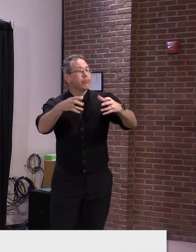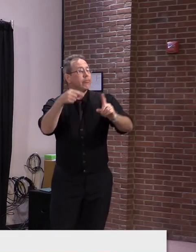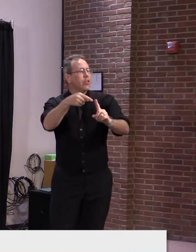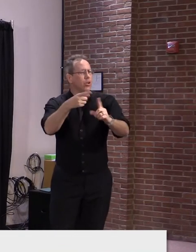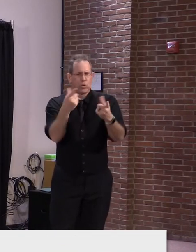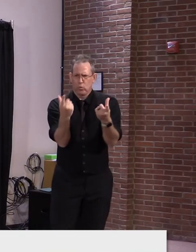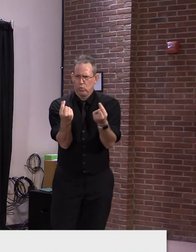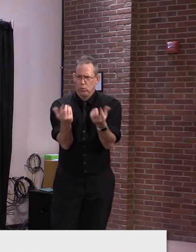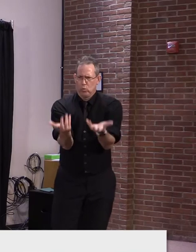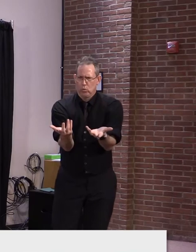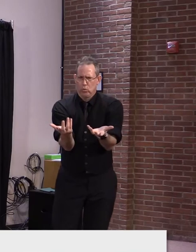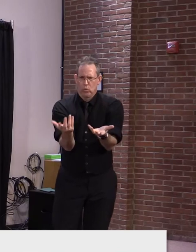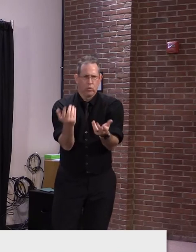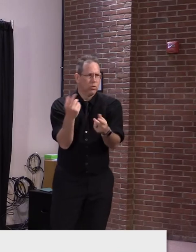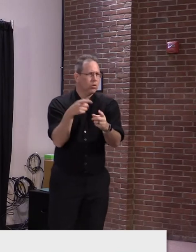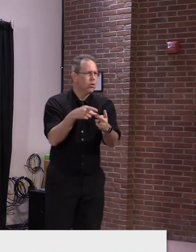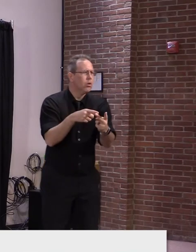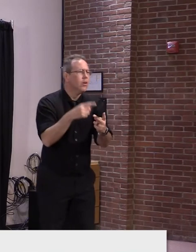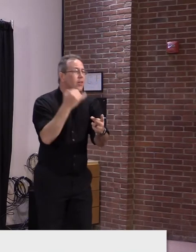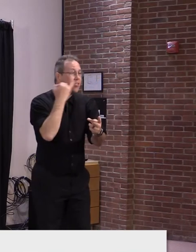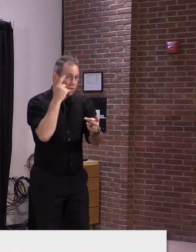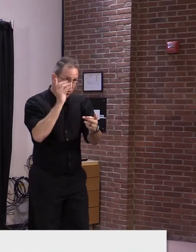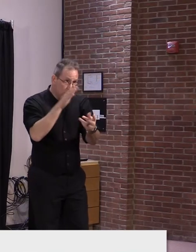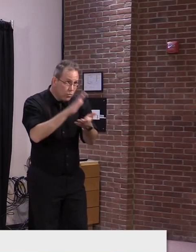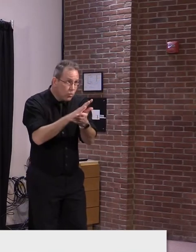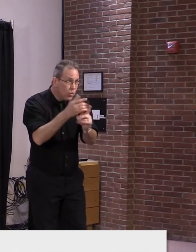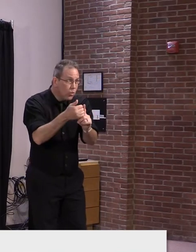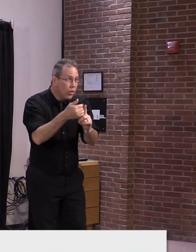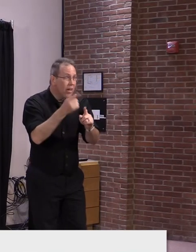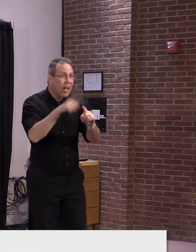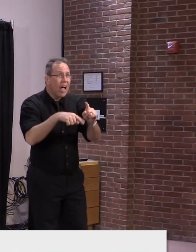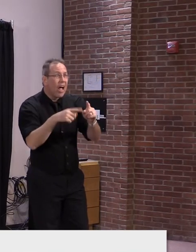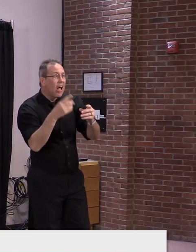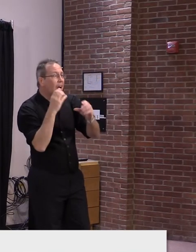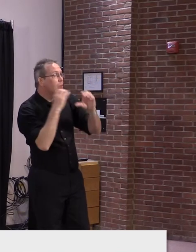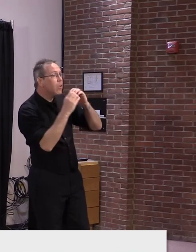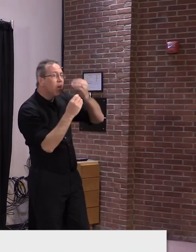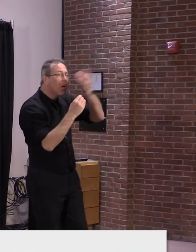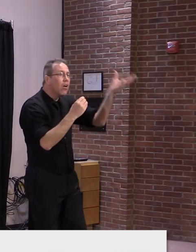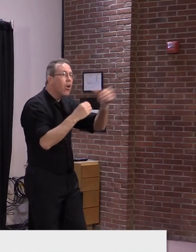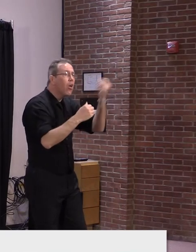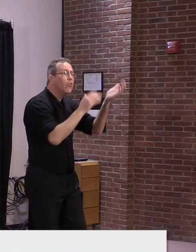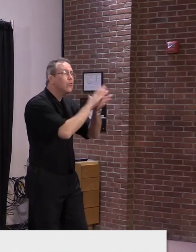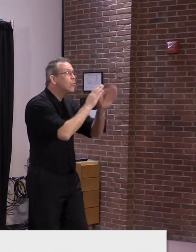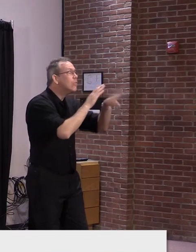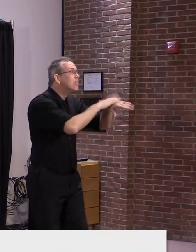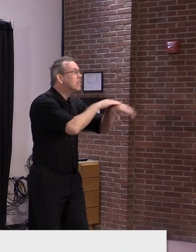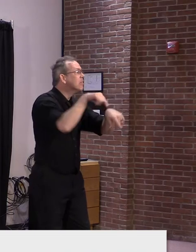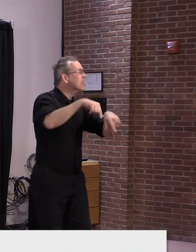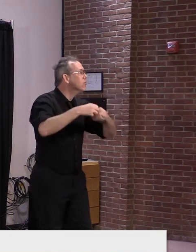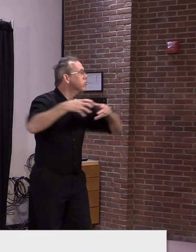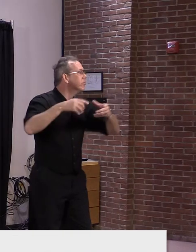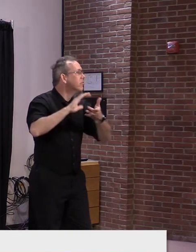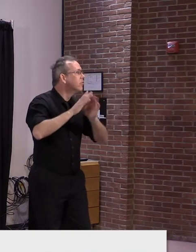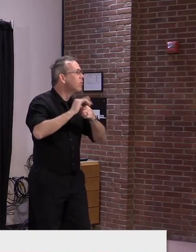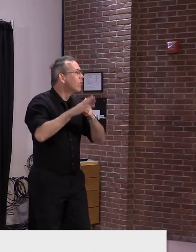from communicating that information to their, you know, their school communities, if that could be helpful to